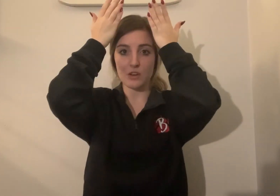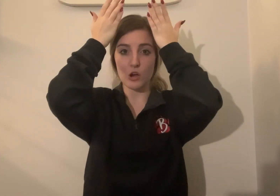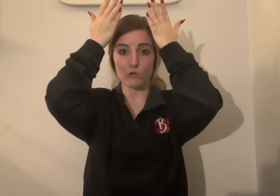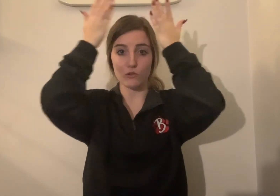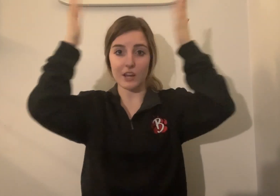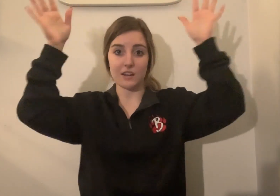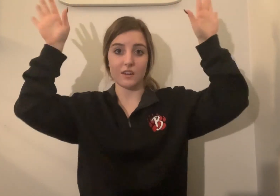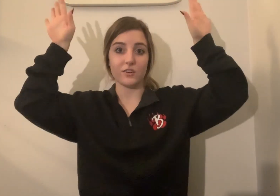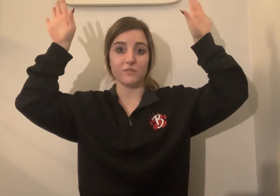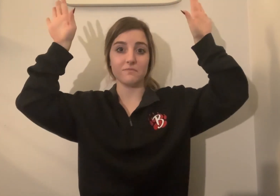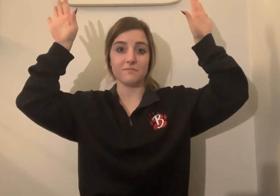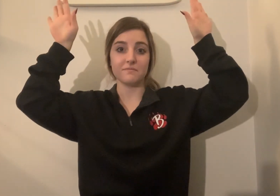Reindeer.